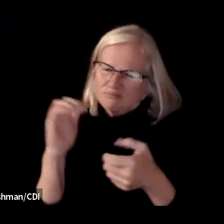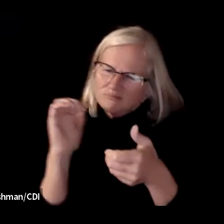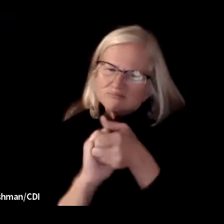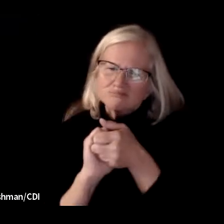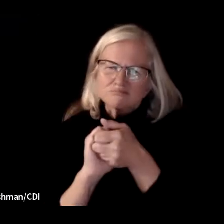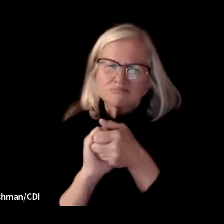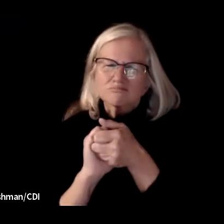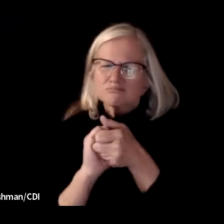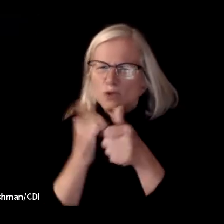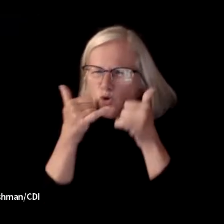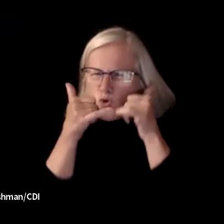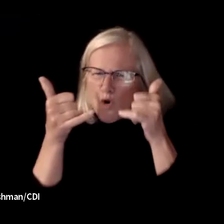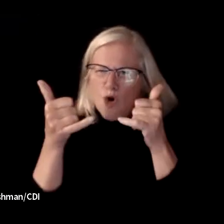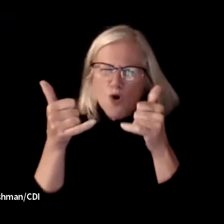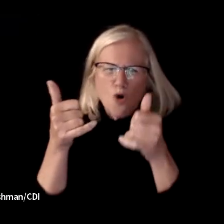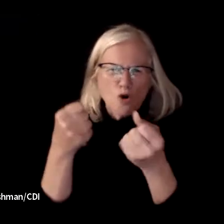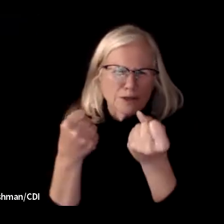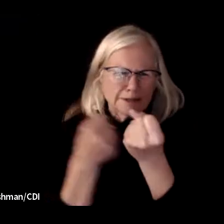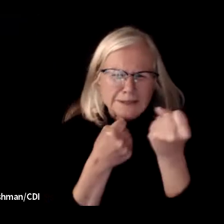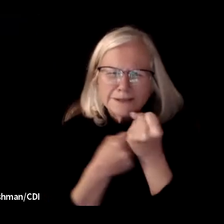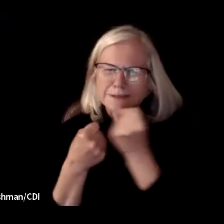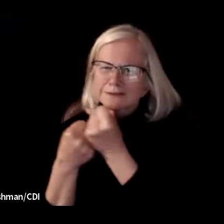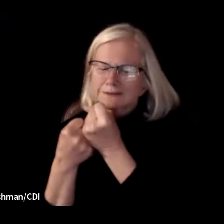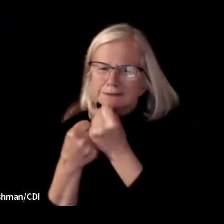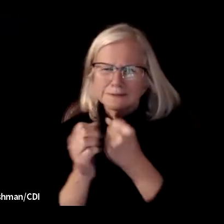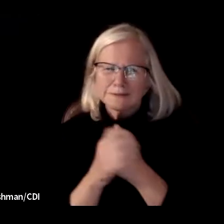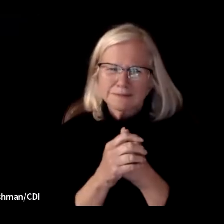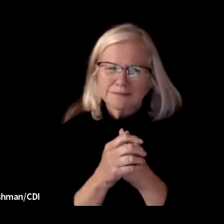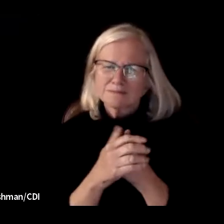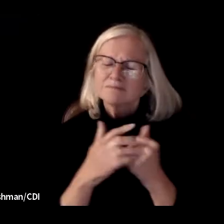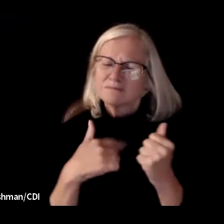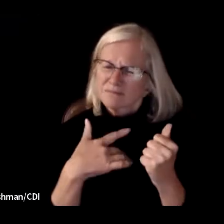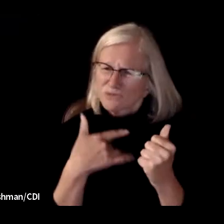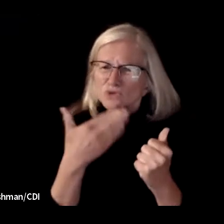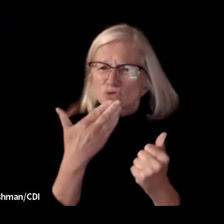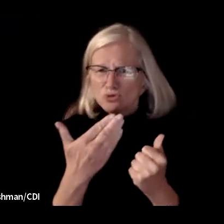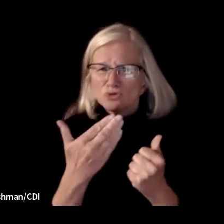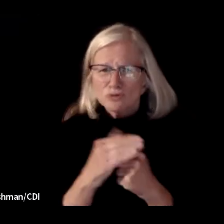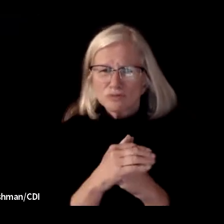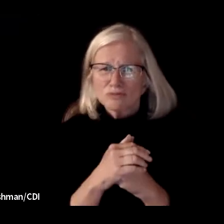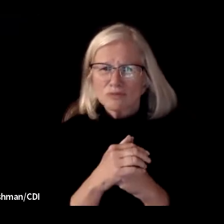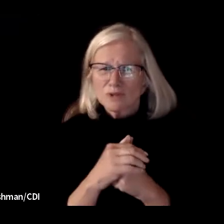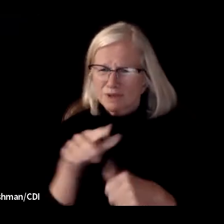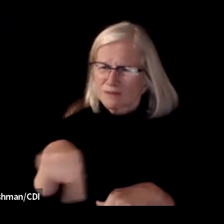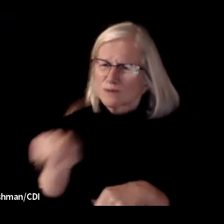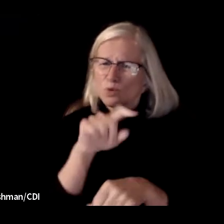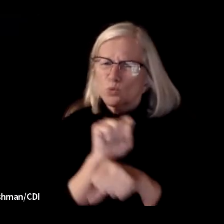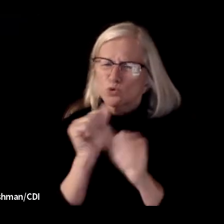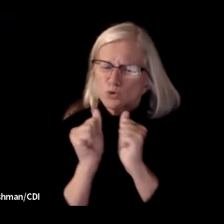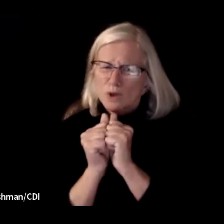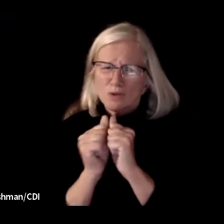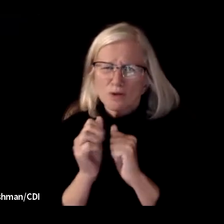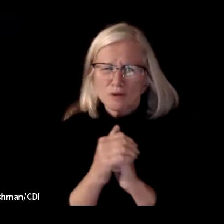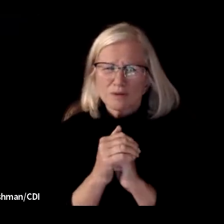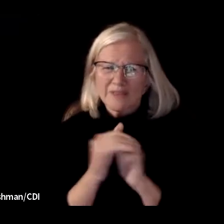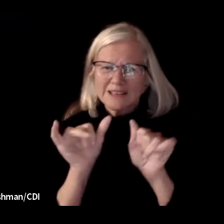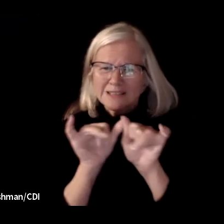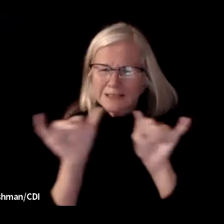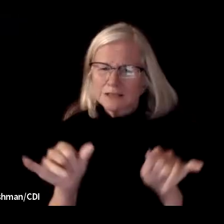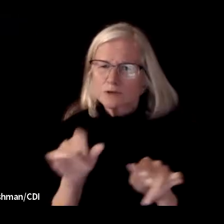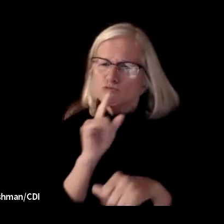state. And you should feel good that we're all working together to create this system of care. And I really think this is something of which we should be